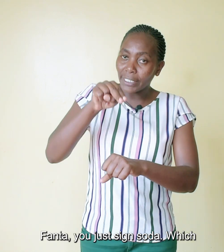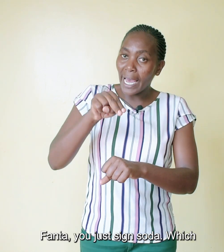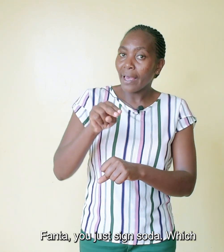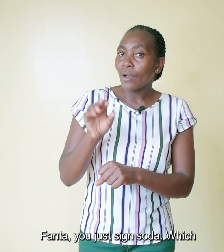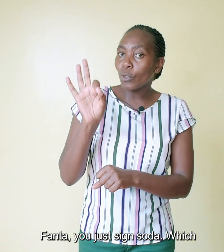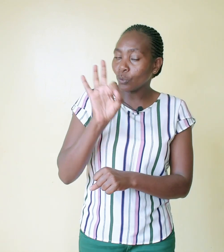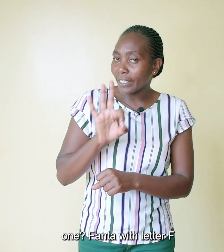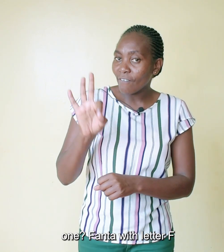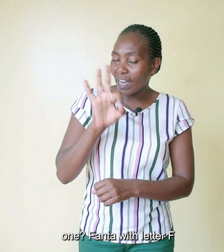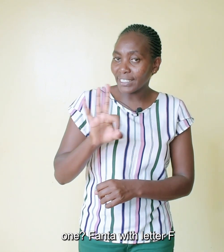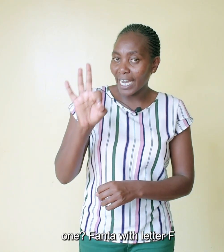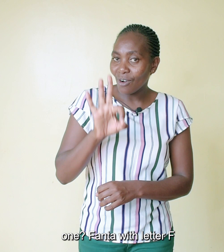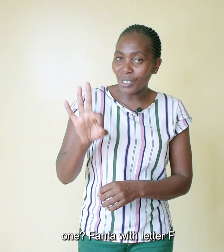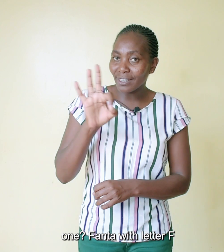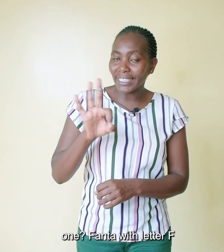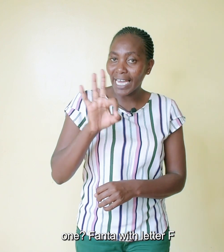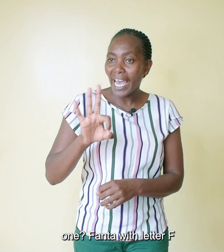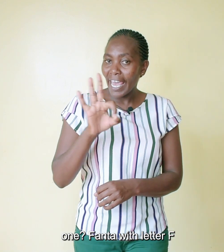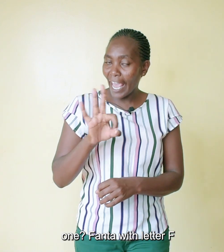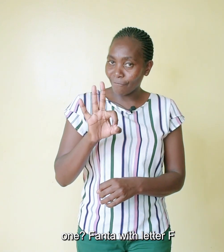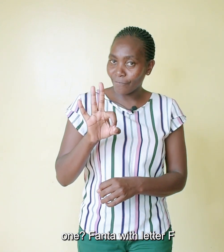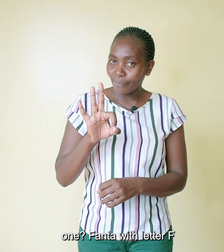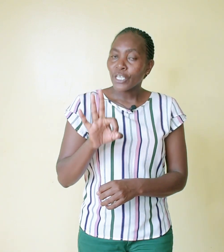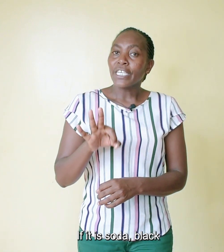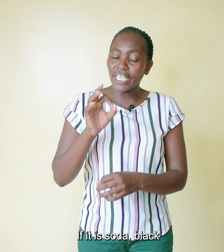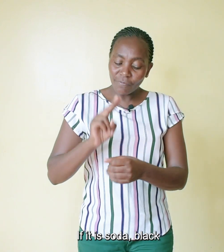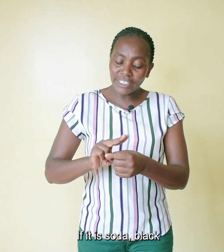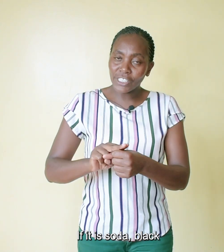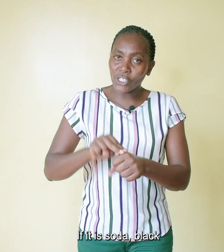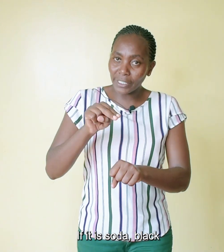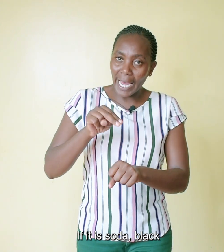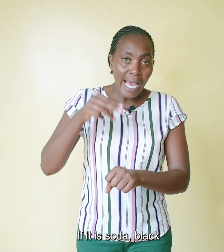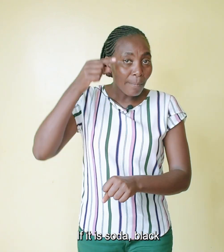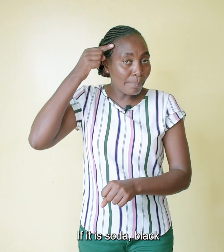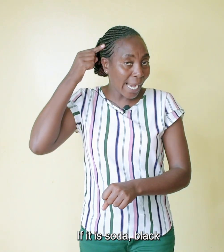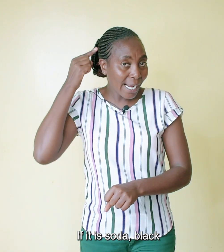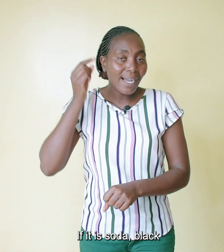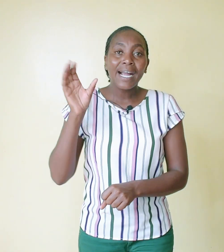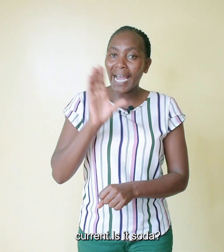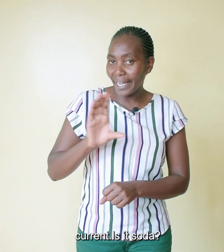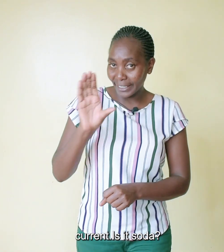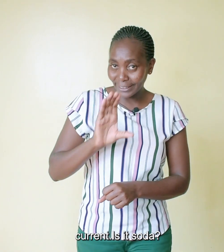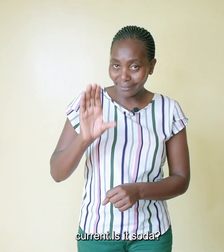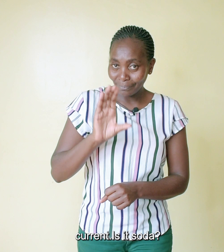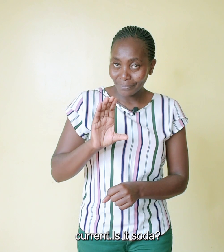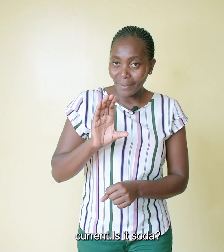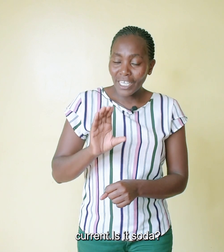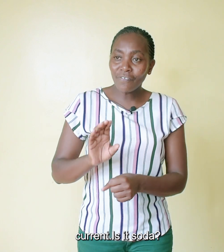soda. Which one? Fanta with letter F. If it is soda, black currant. If